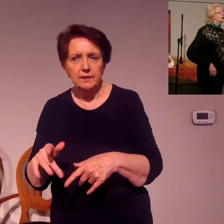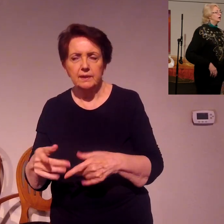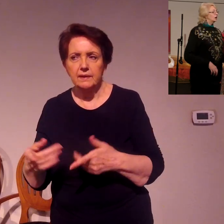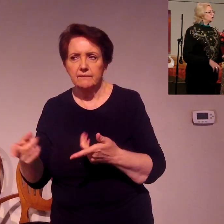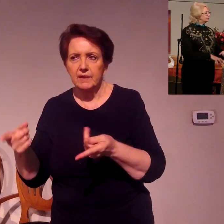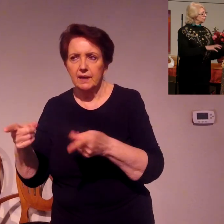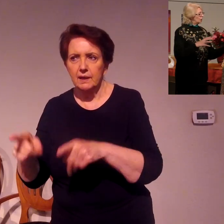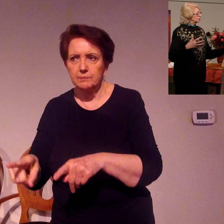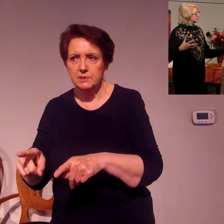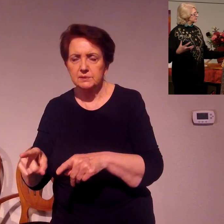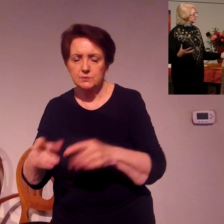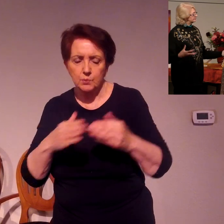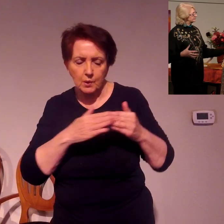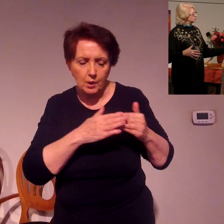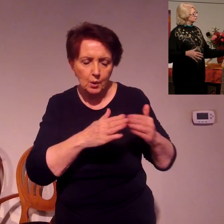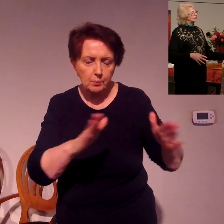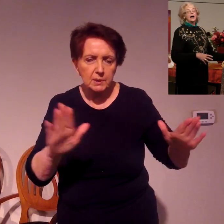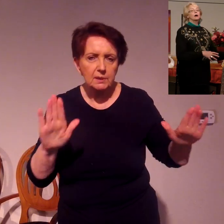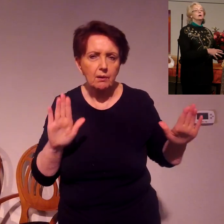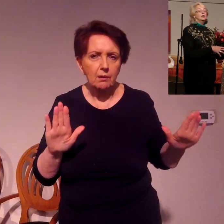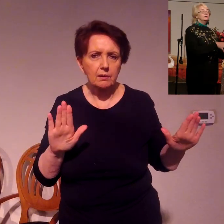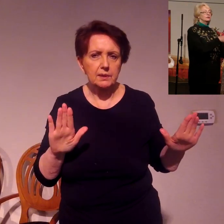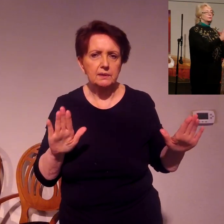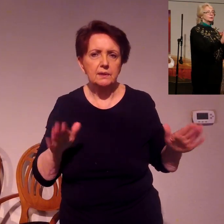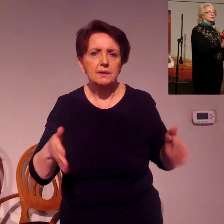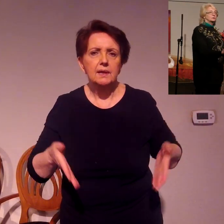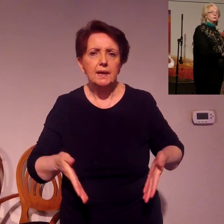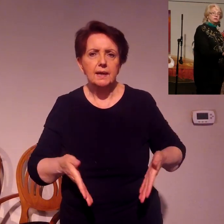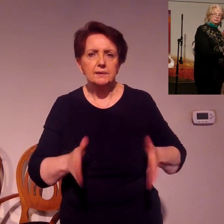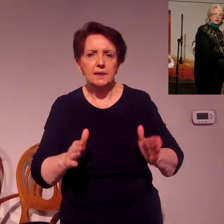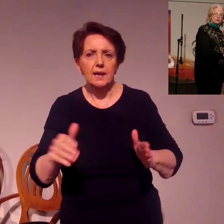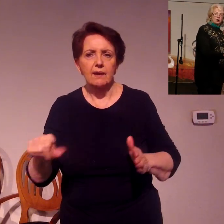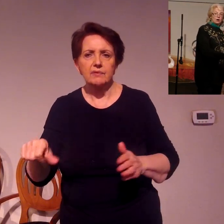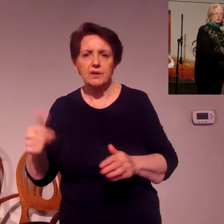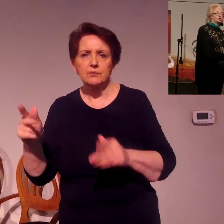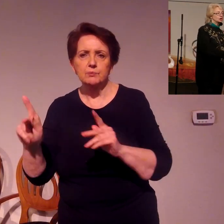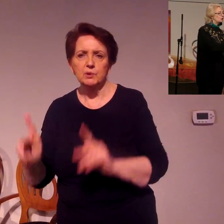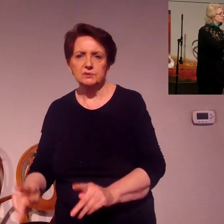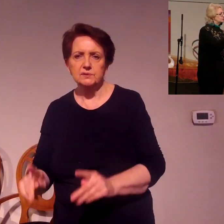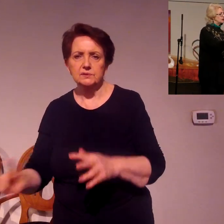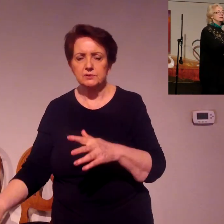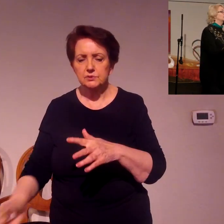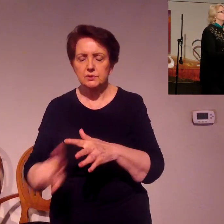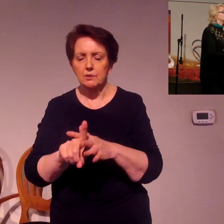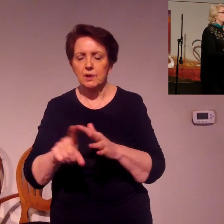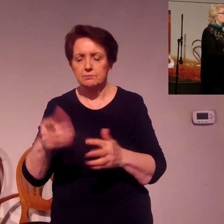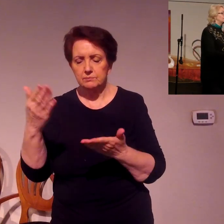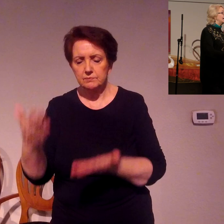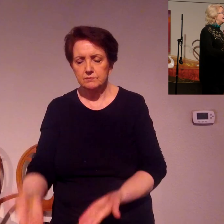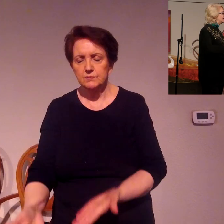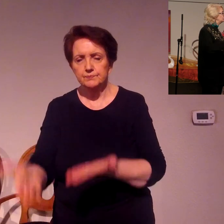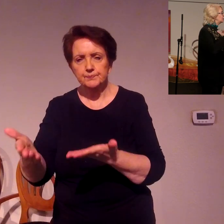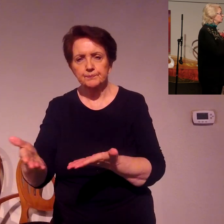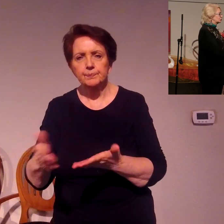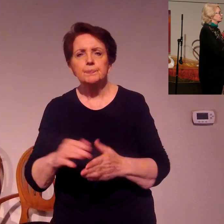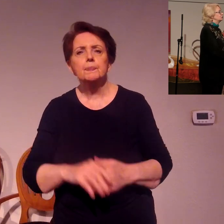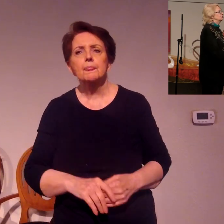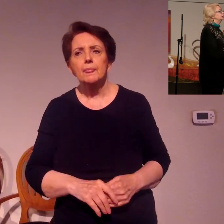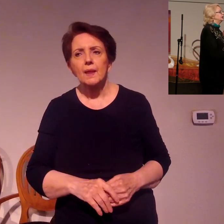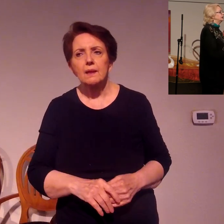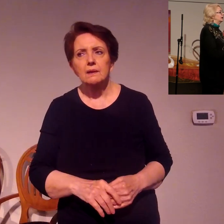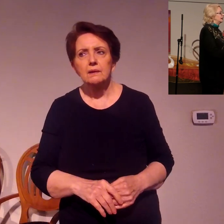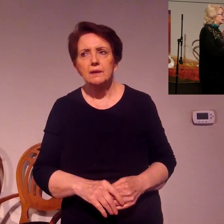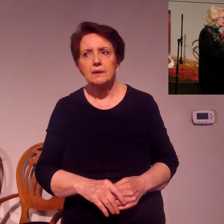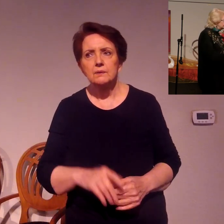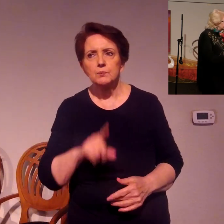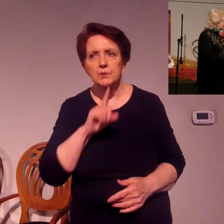are open-hearted enough to allow the other person to be who they are, show up the way that they show up, and we are